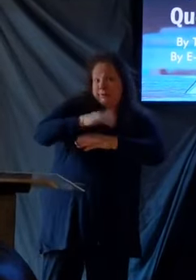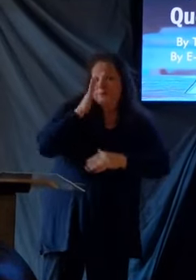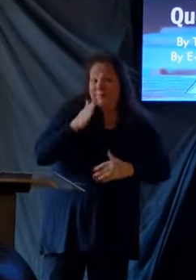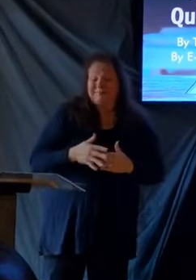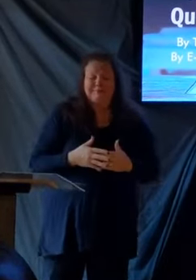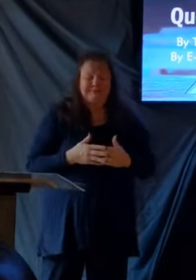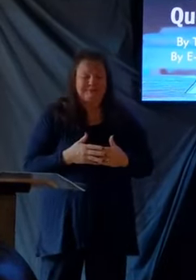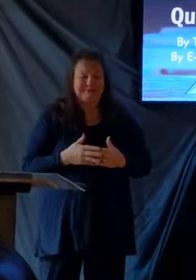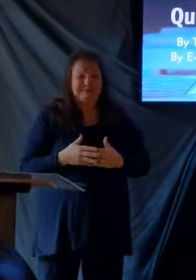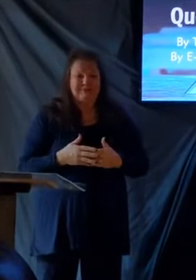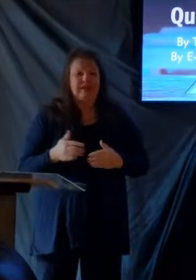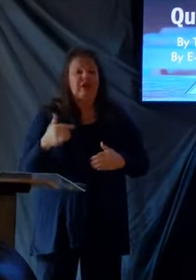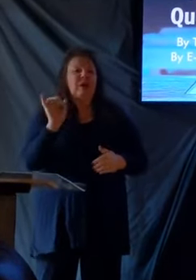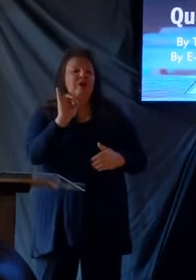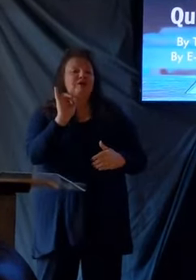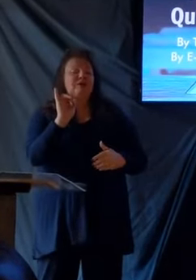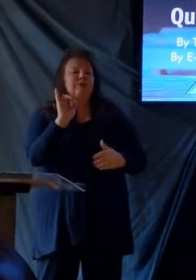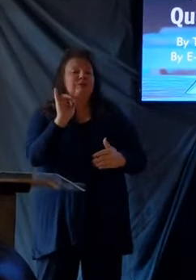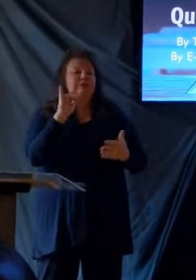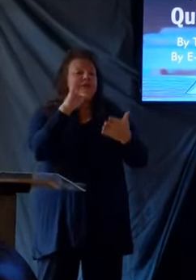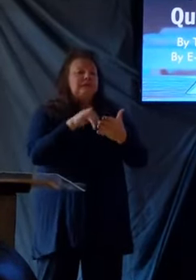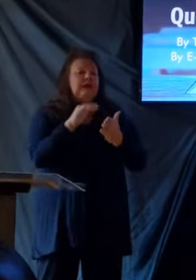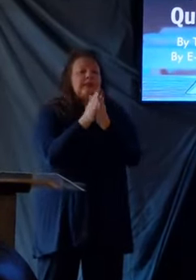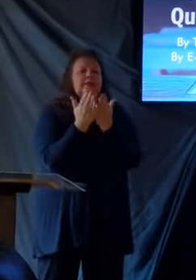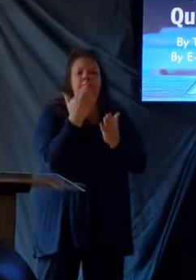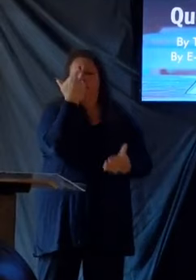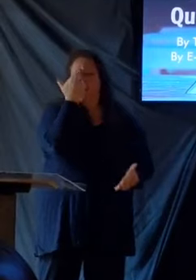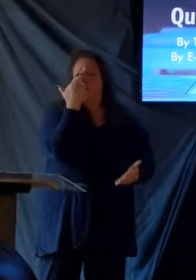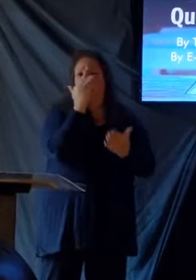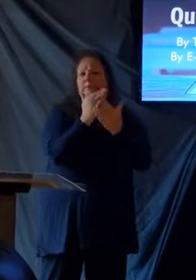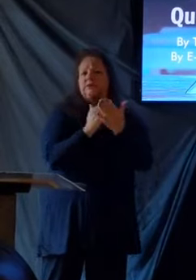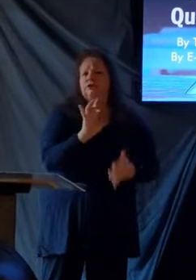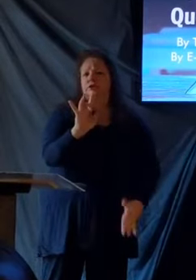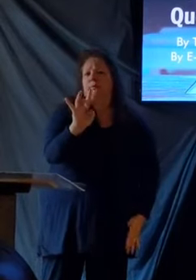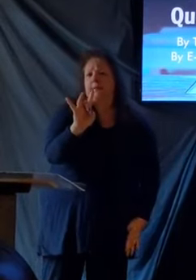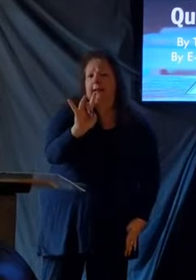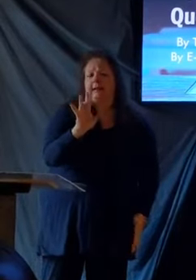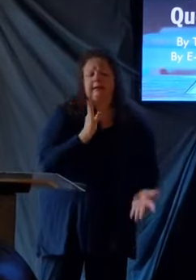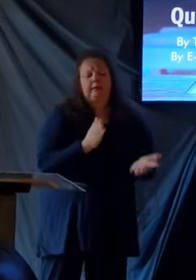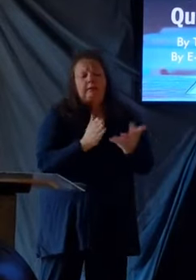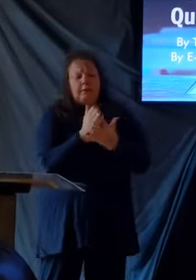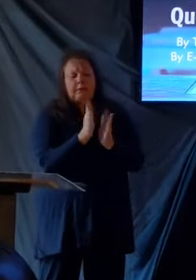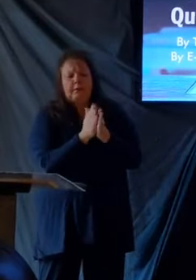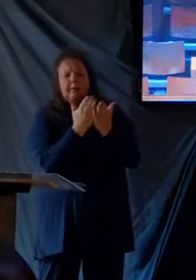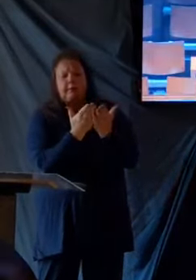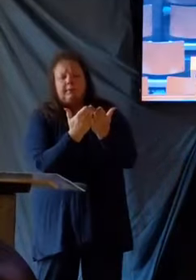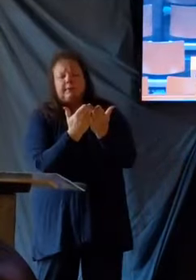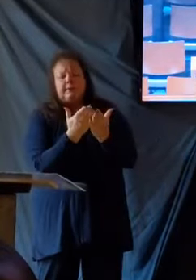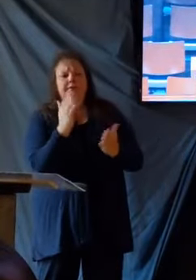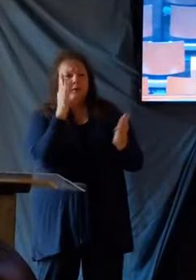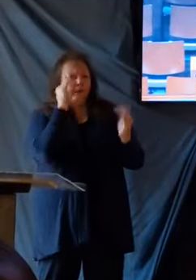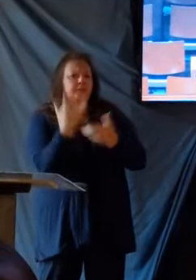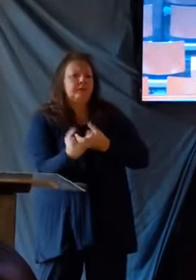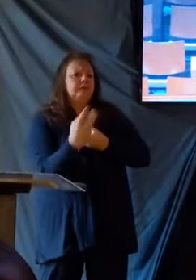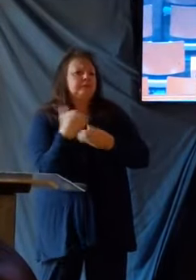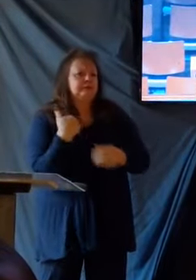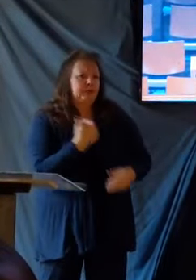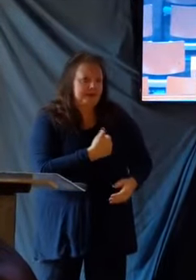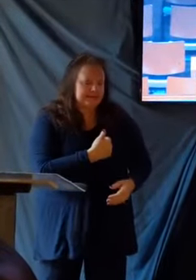evening. We'll be also looking into the book of Romans, chapter 8, as we move through the book of Romans together, so hope you can join